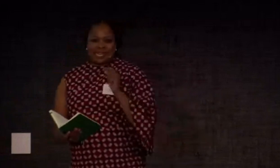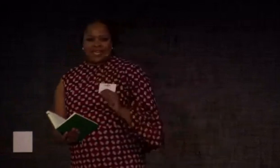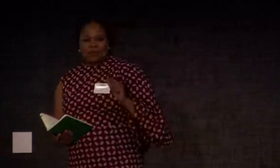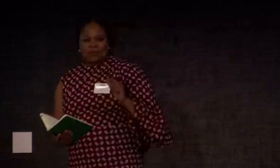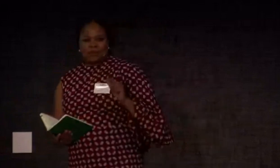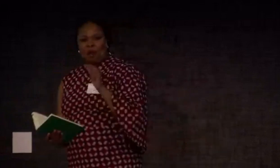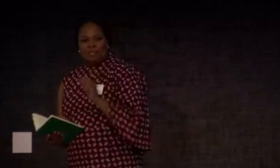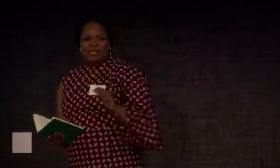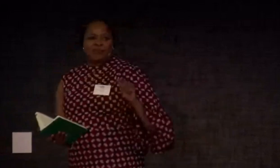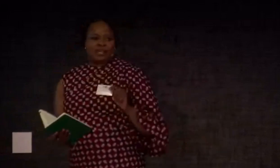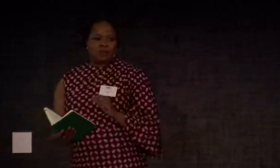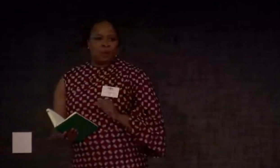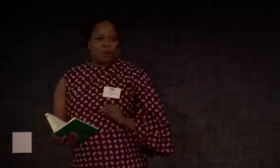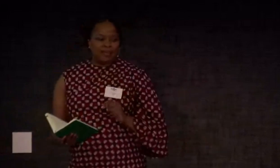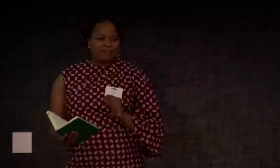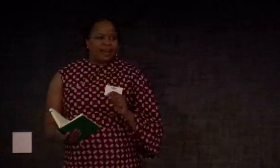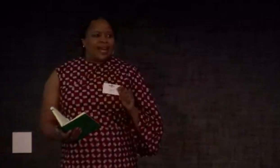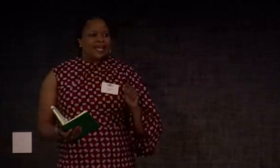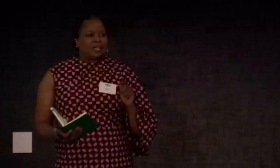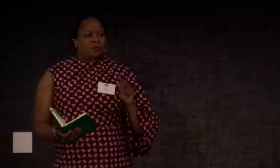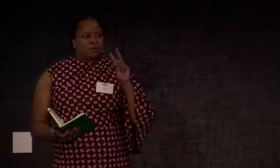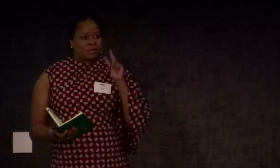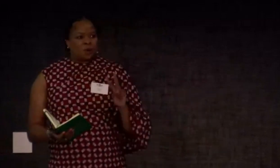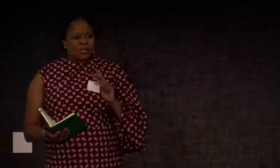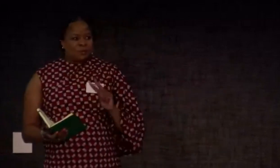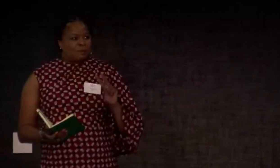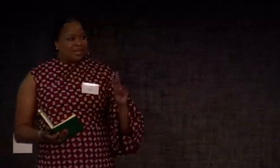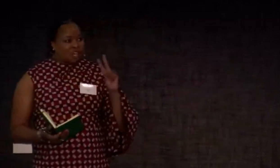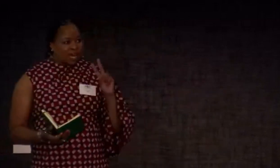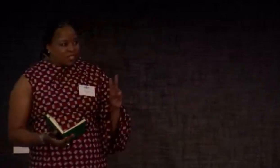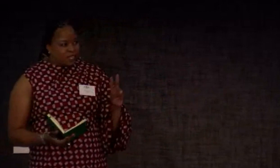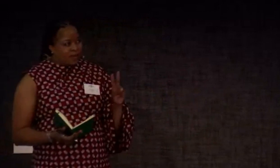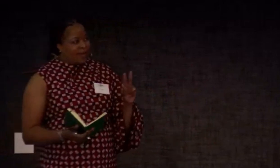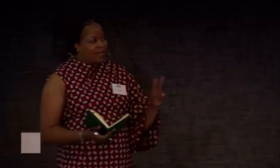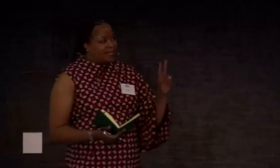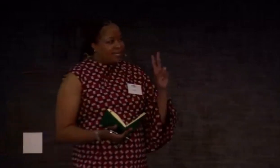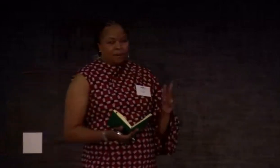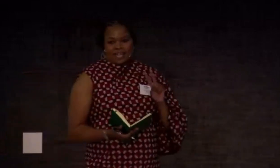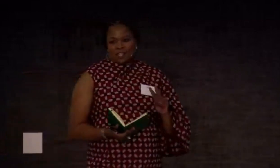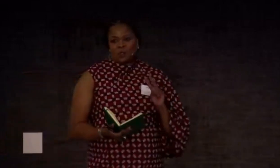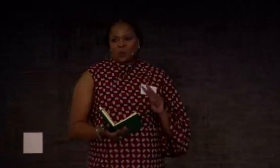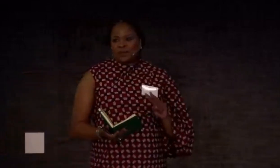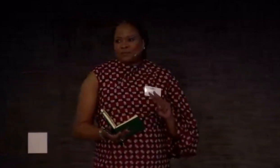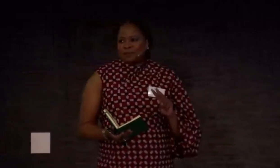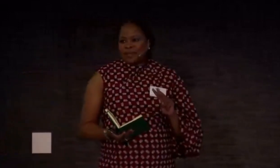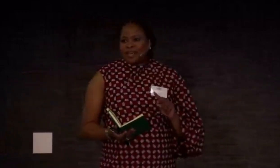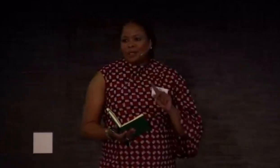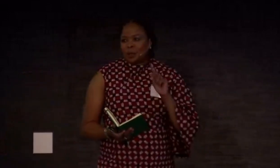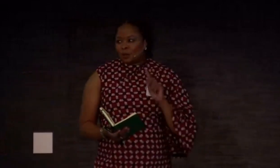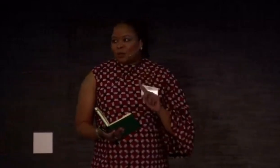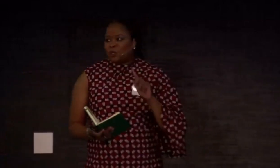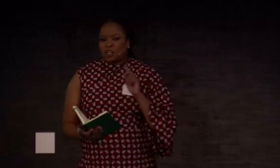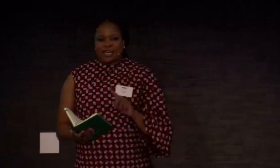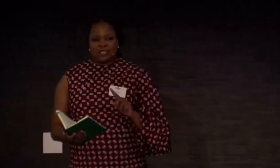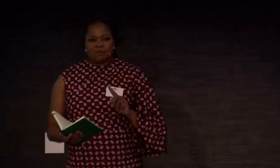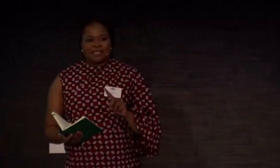and that stayed with me, and I hope it stays with us today when we leave, is that we must always remember that challenging is a double-edged sword. It is all